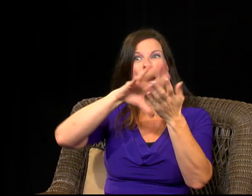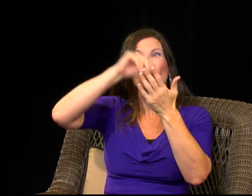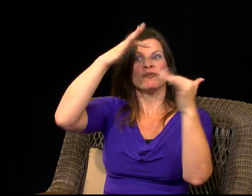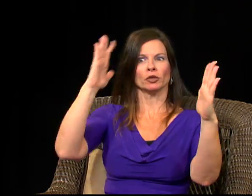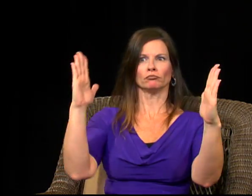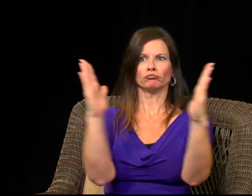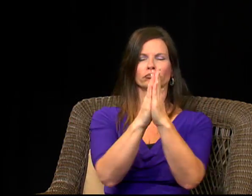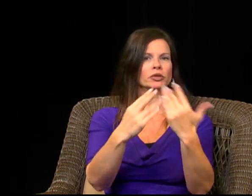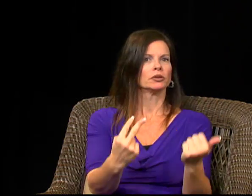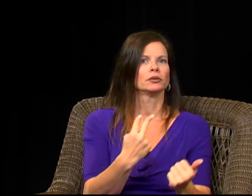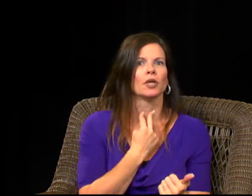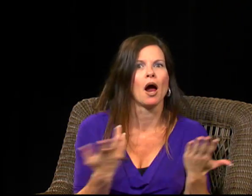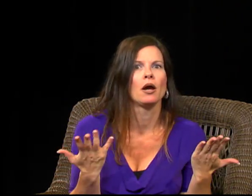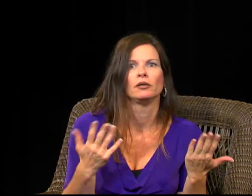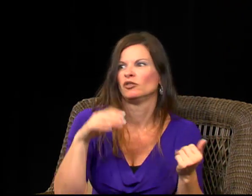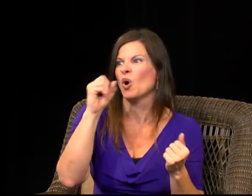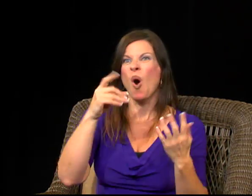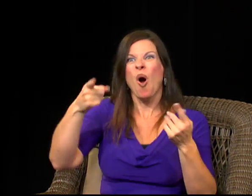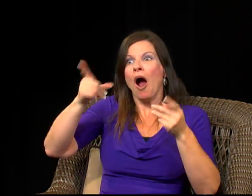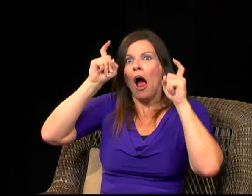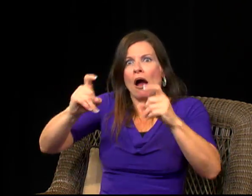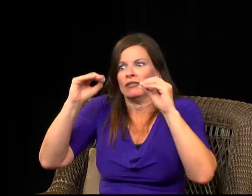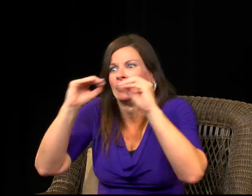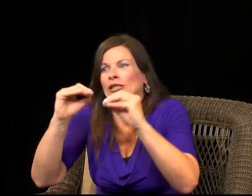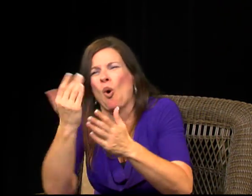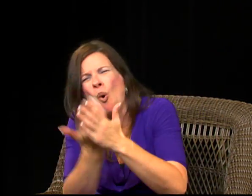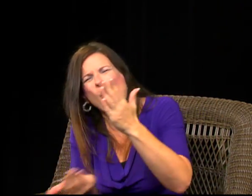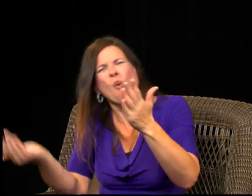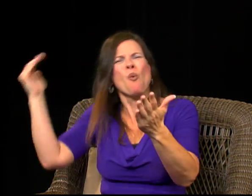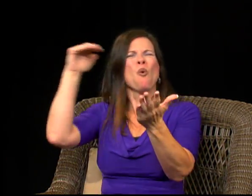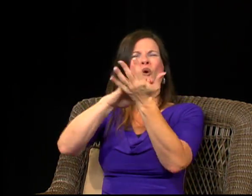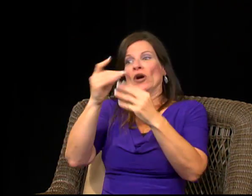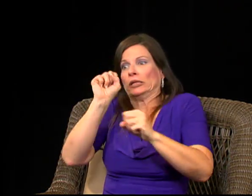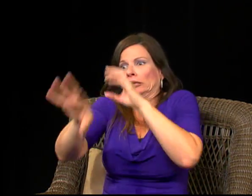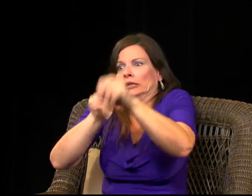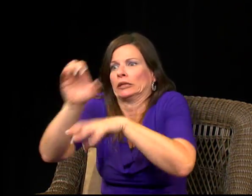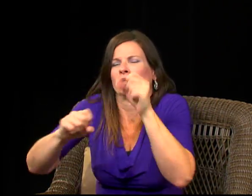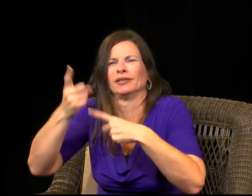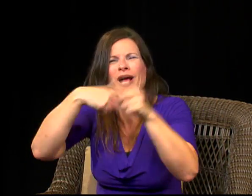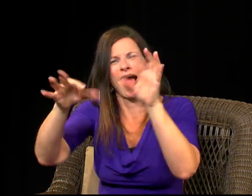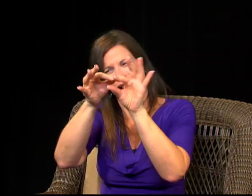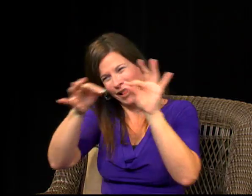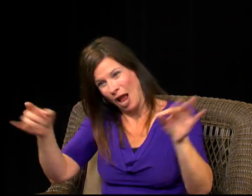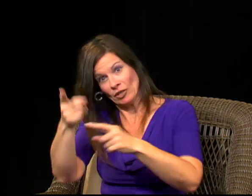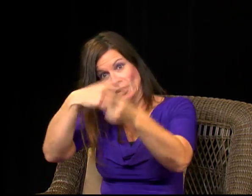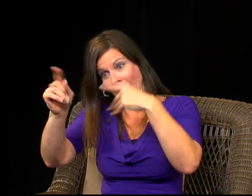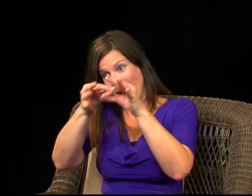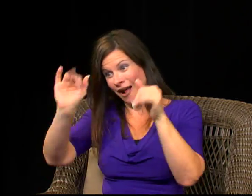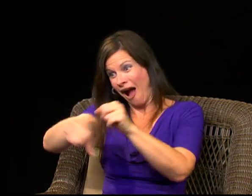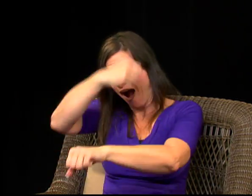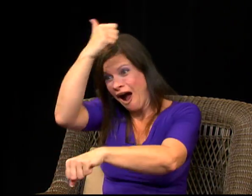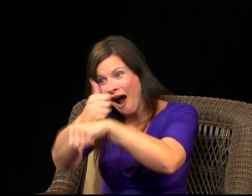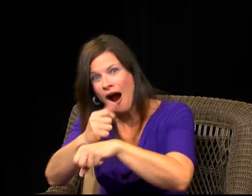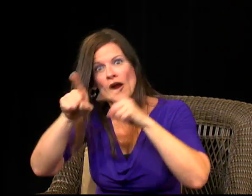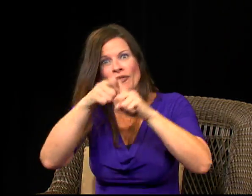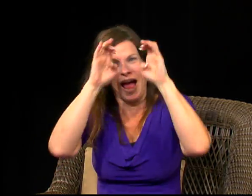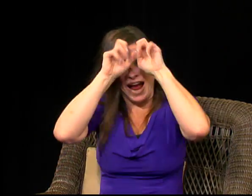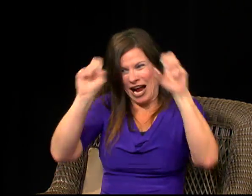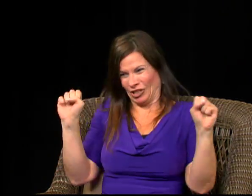and so much of what they believe in has been really deprived and